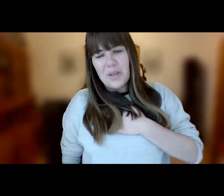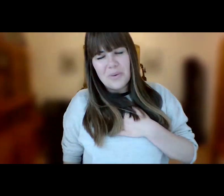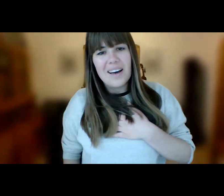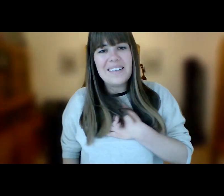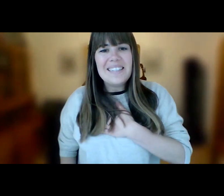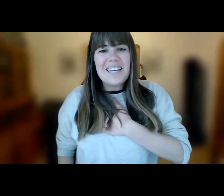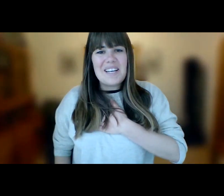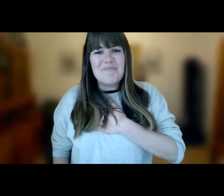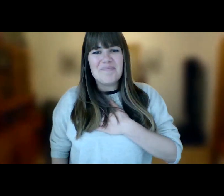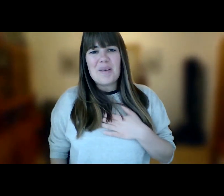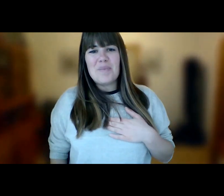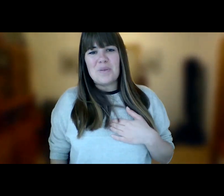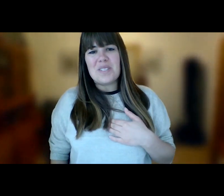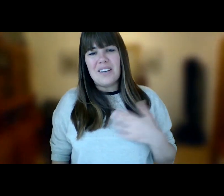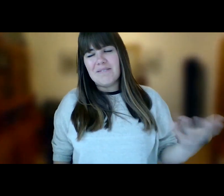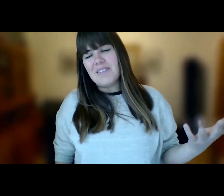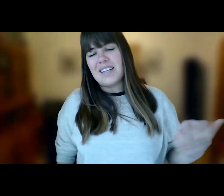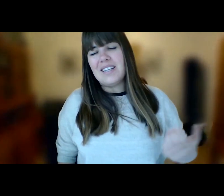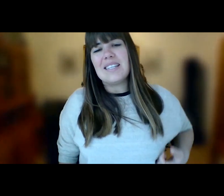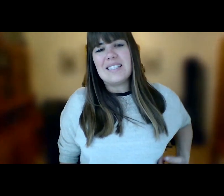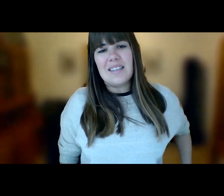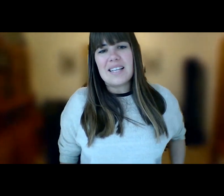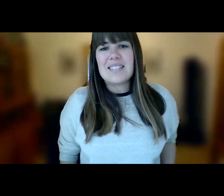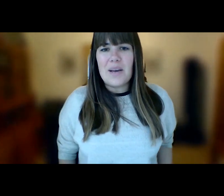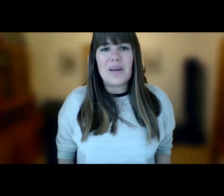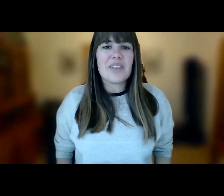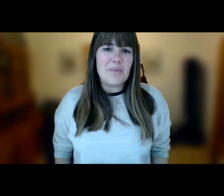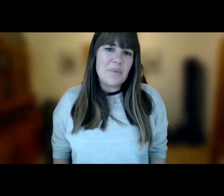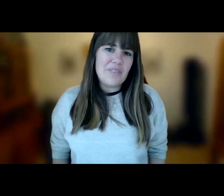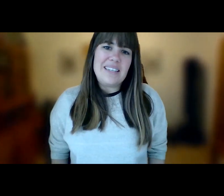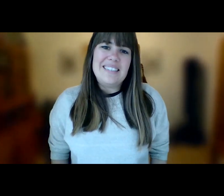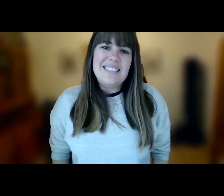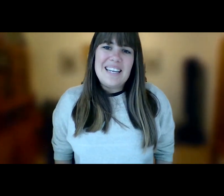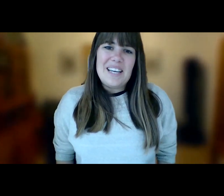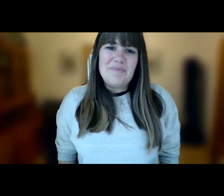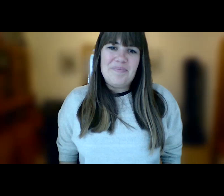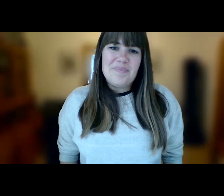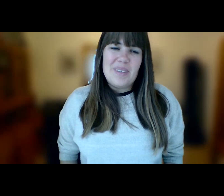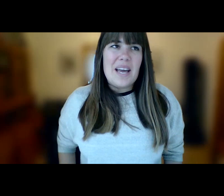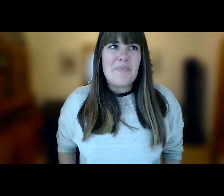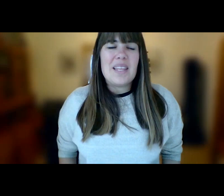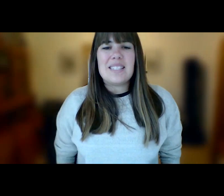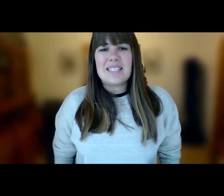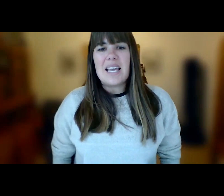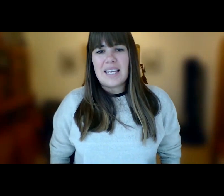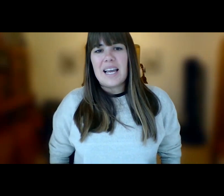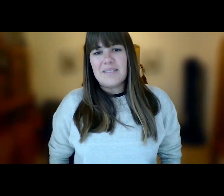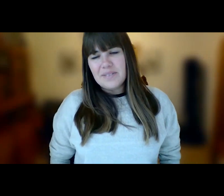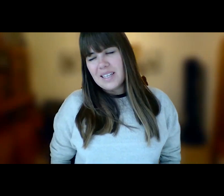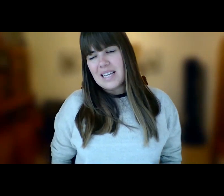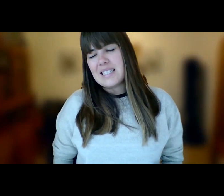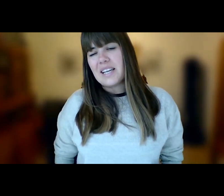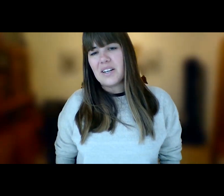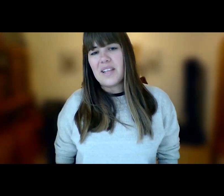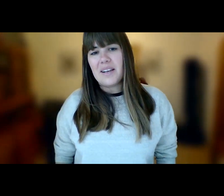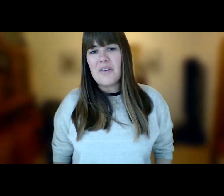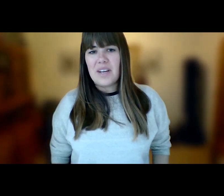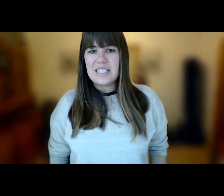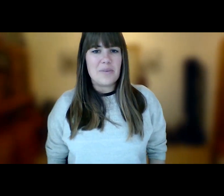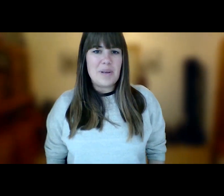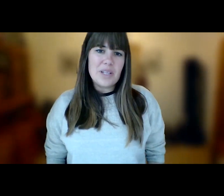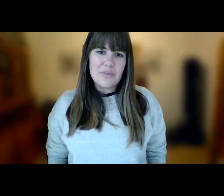that's not who you are, but also recognizing that that's their way of coping with it. But yeah, it can, as I say,